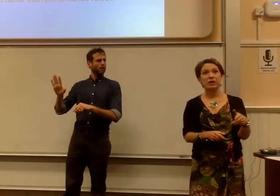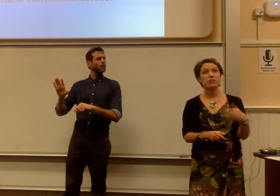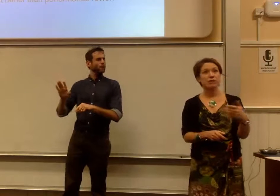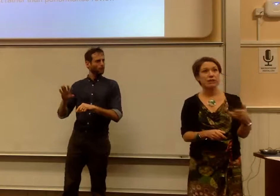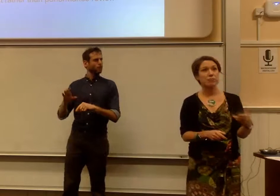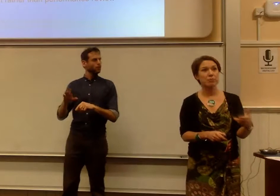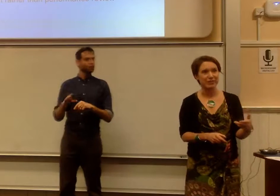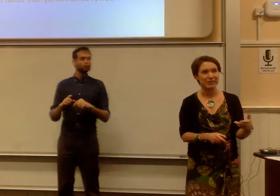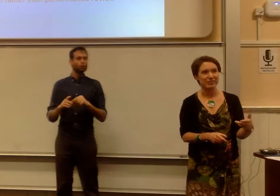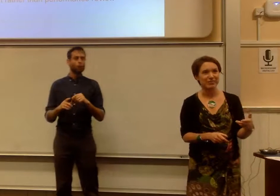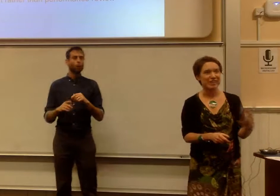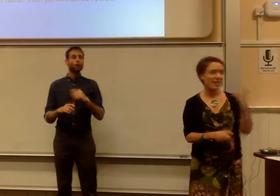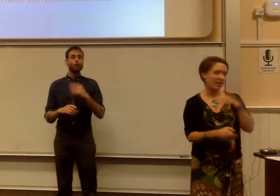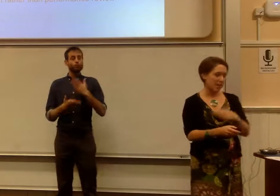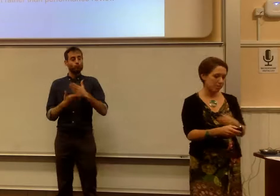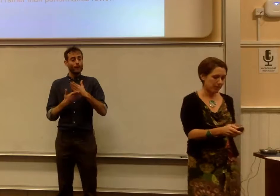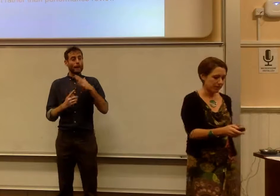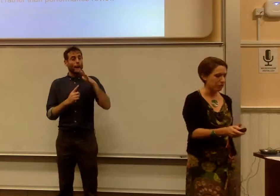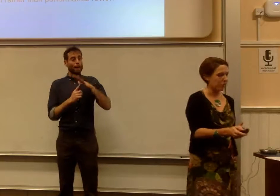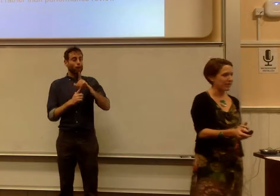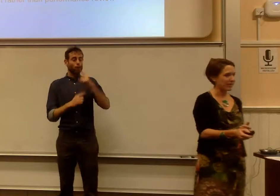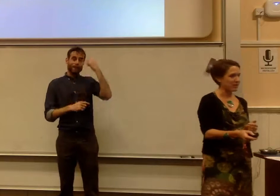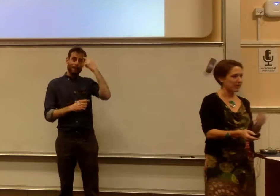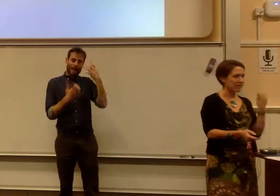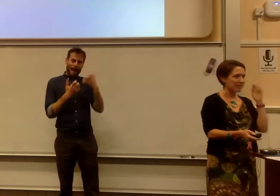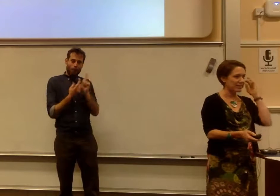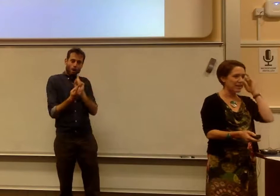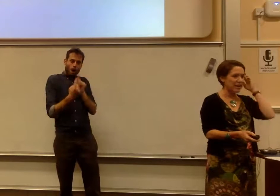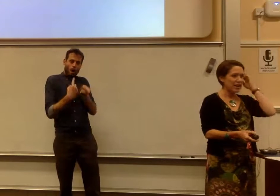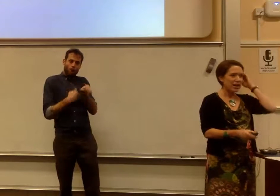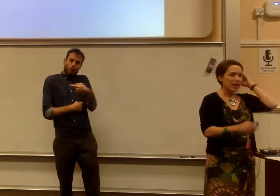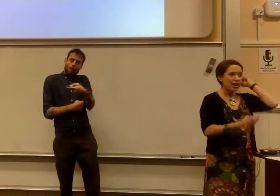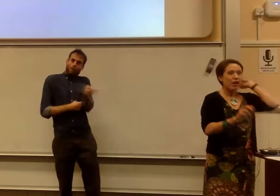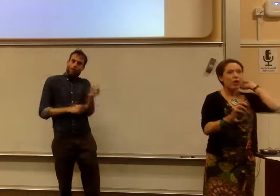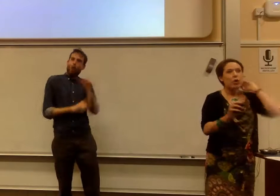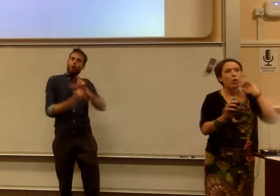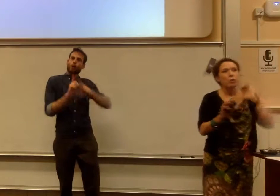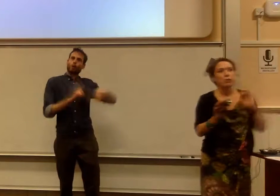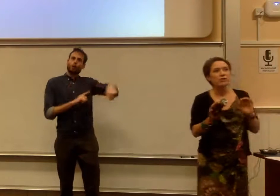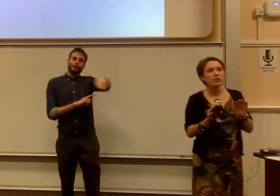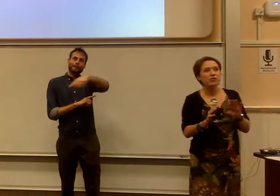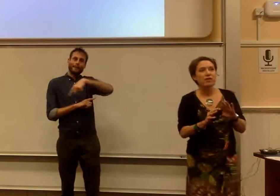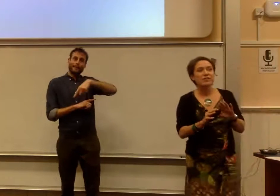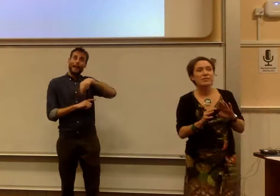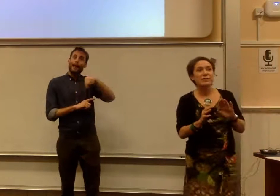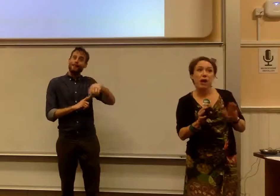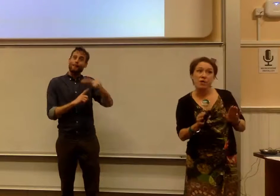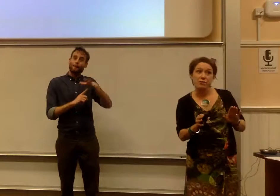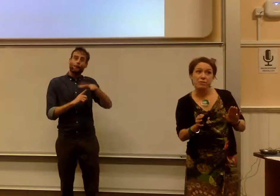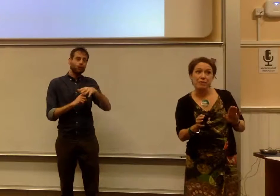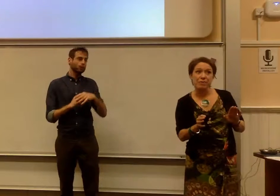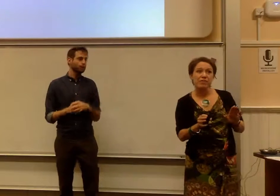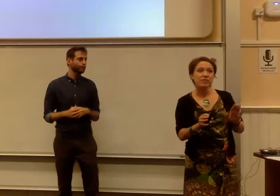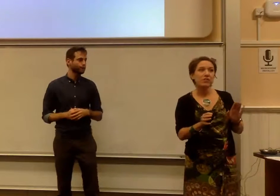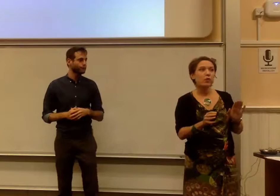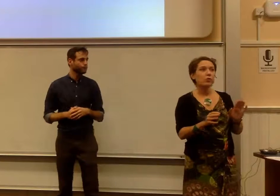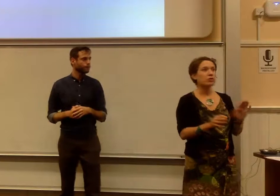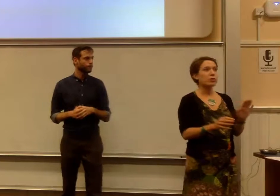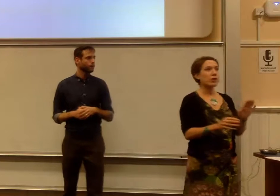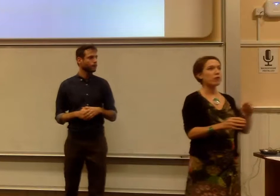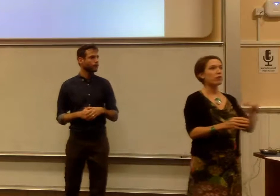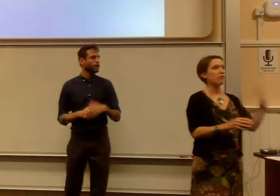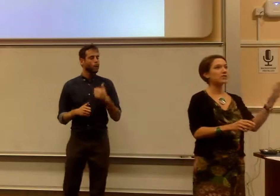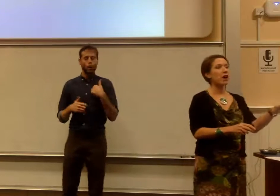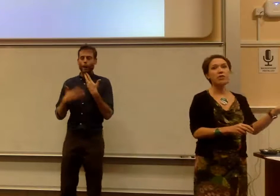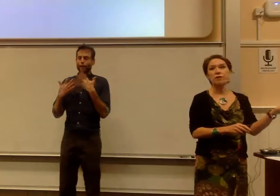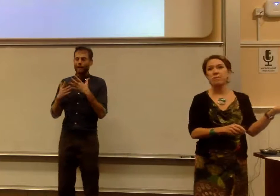communities becomes really important. I'll come back and talk about that in a minute. We also drafted some other amendments, which